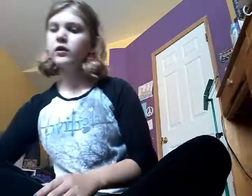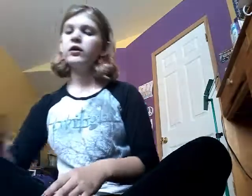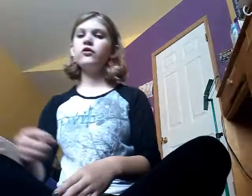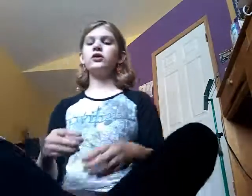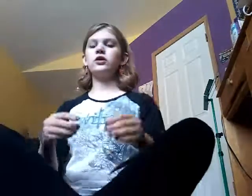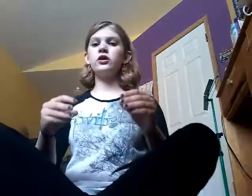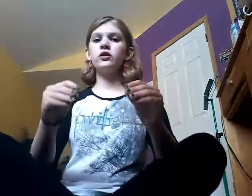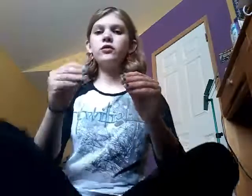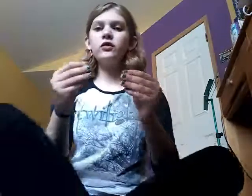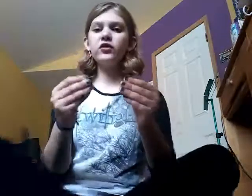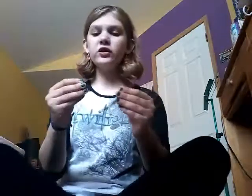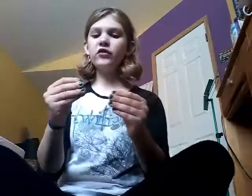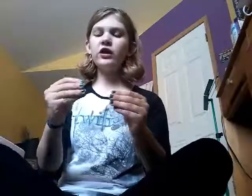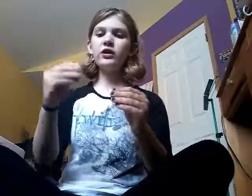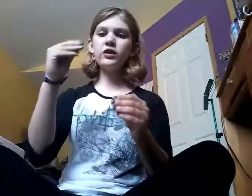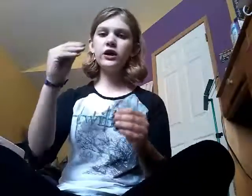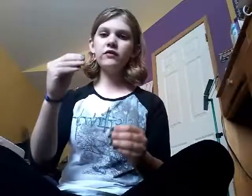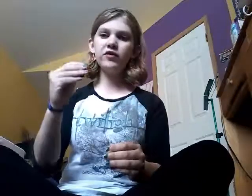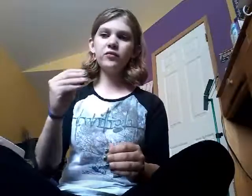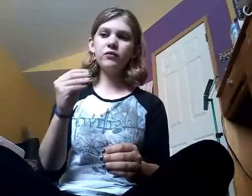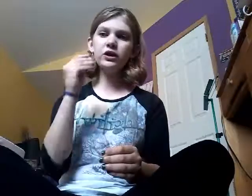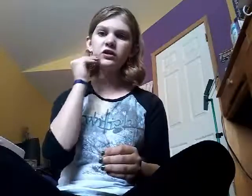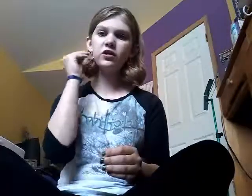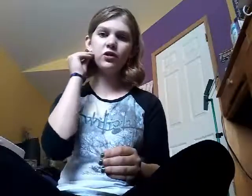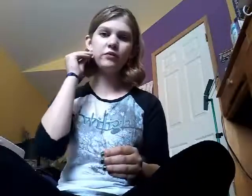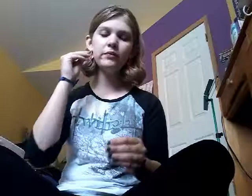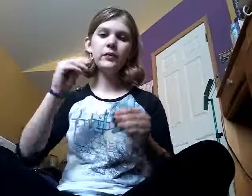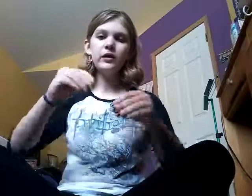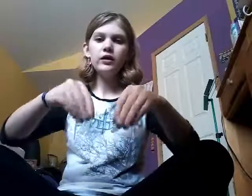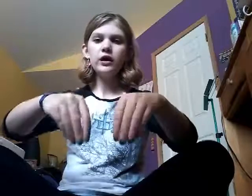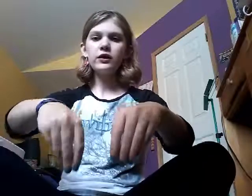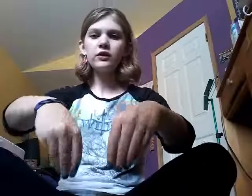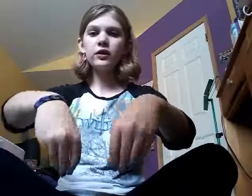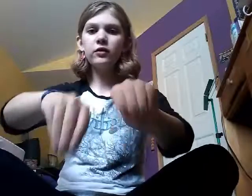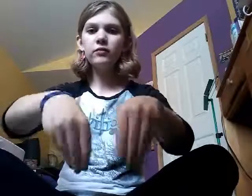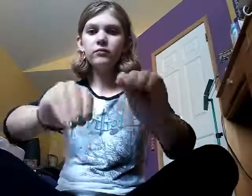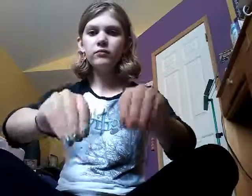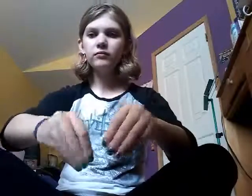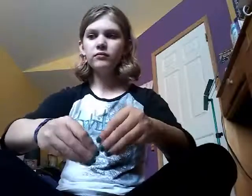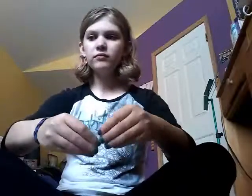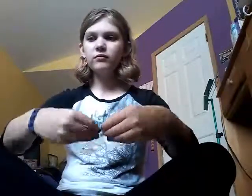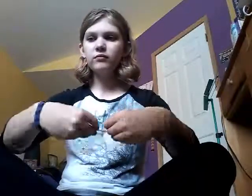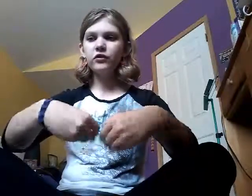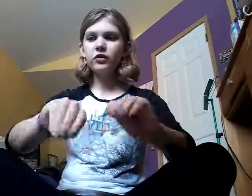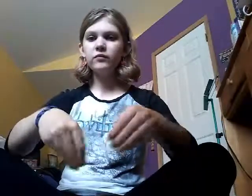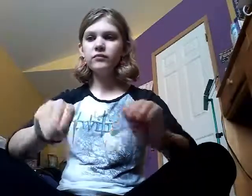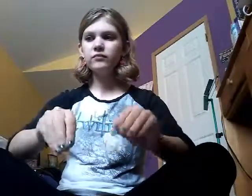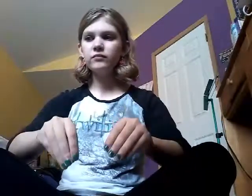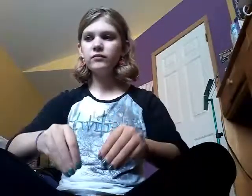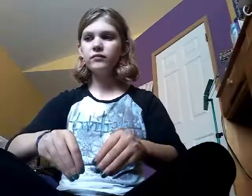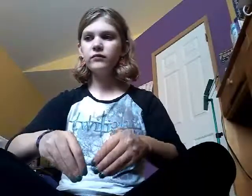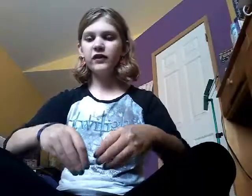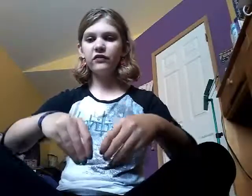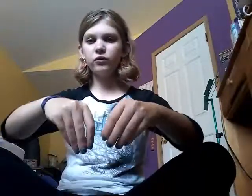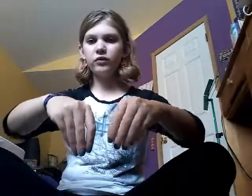So, going to go, so you're going to take your hand from, like, when you did home, and you're going to go, so, that's store,